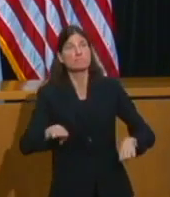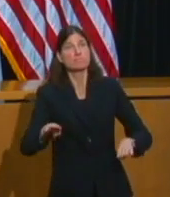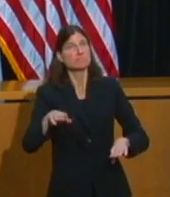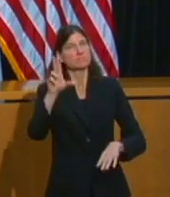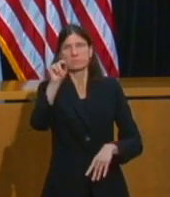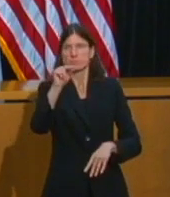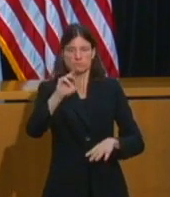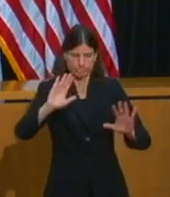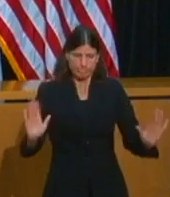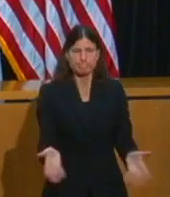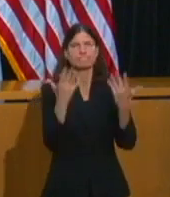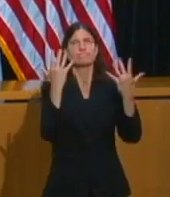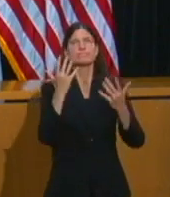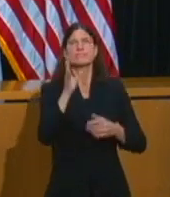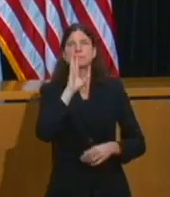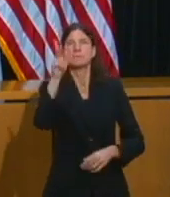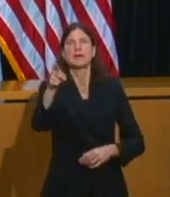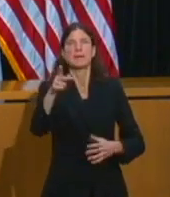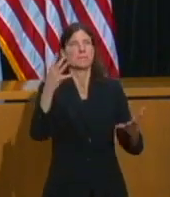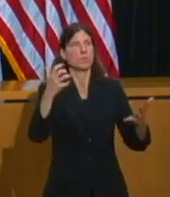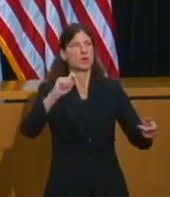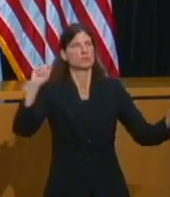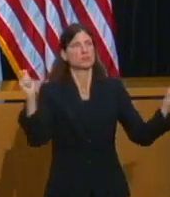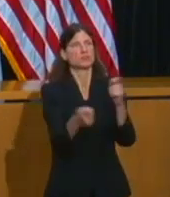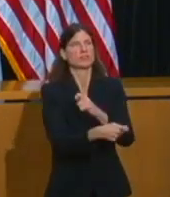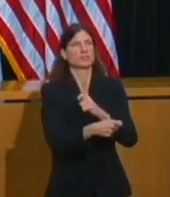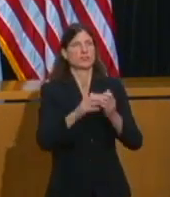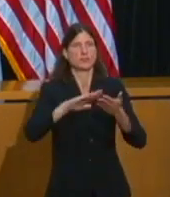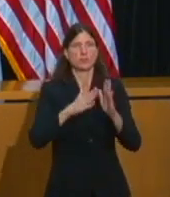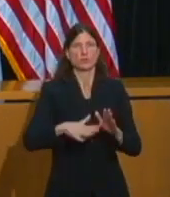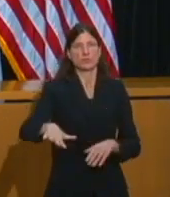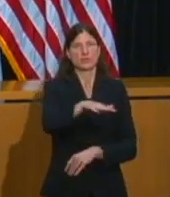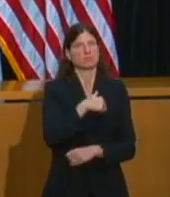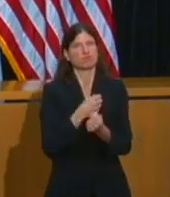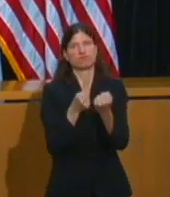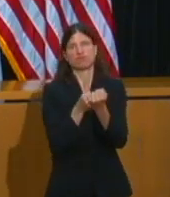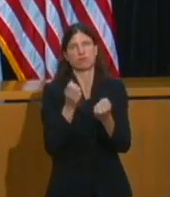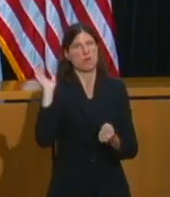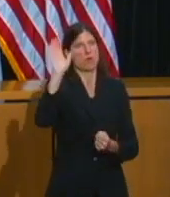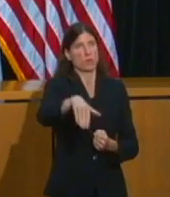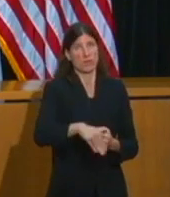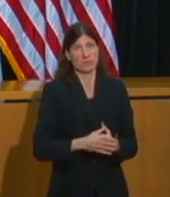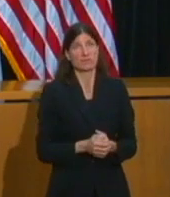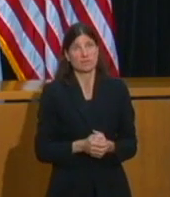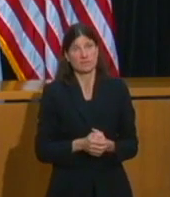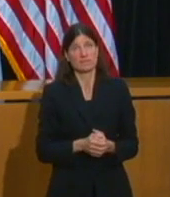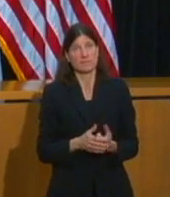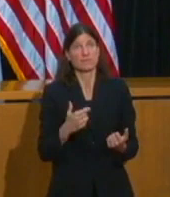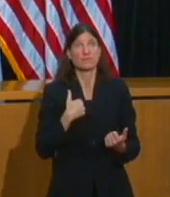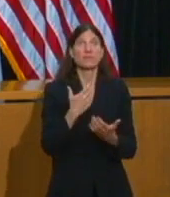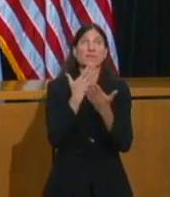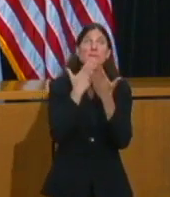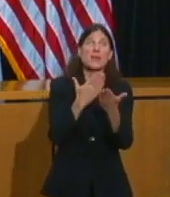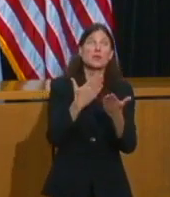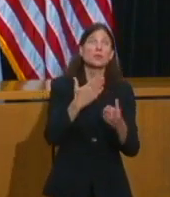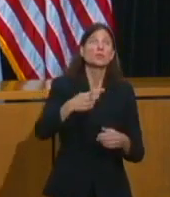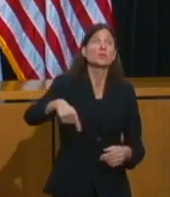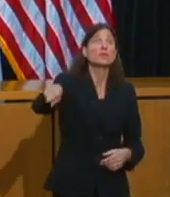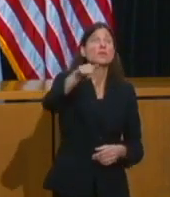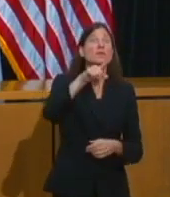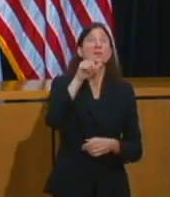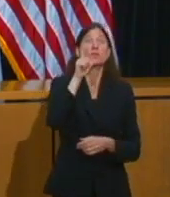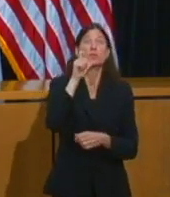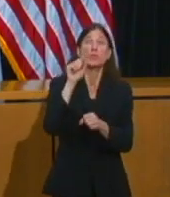progress in this fight. I also would like to say thank you to the brave men and women in law enforcement for keeping